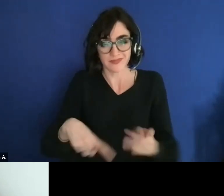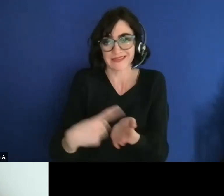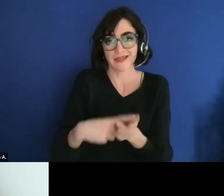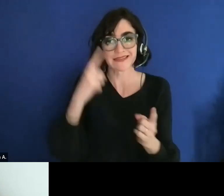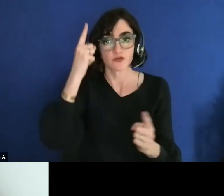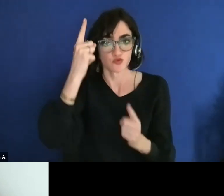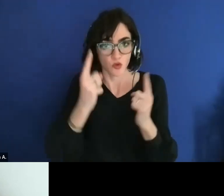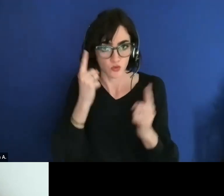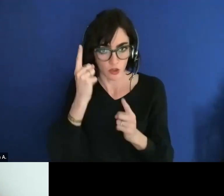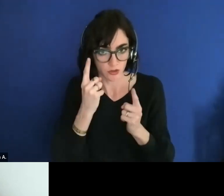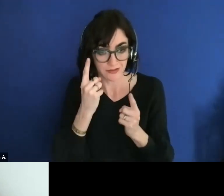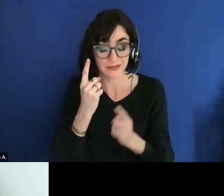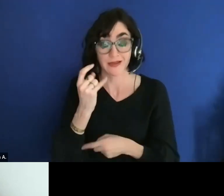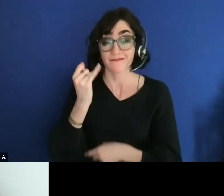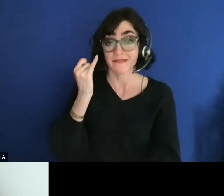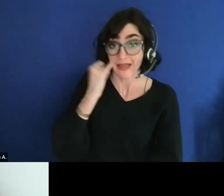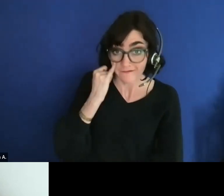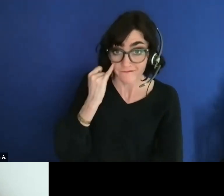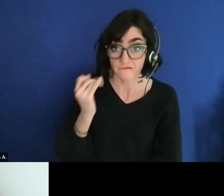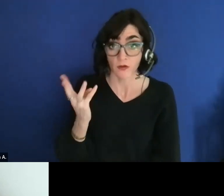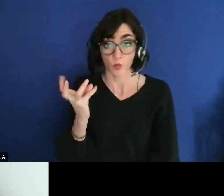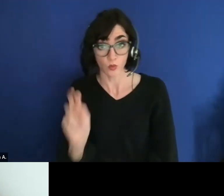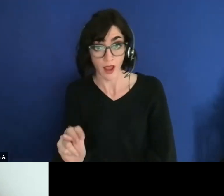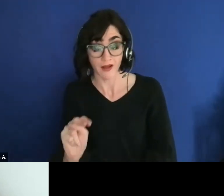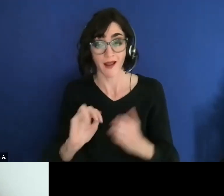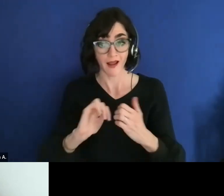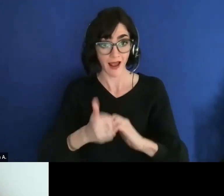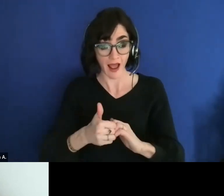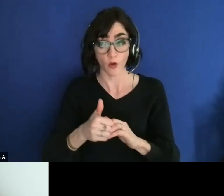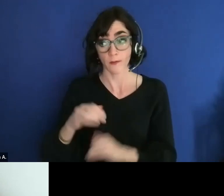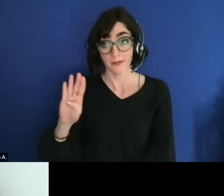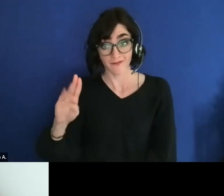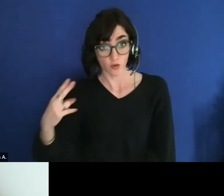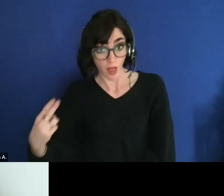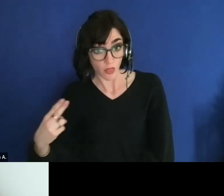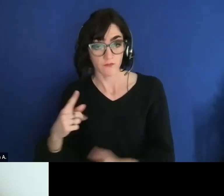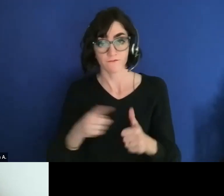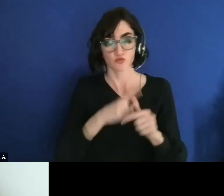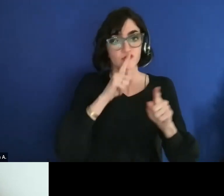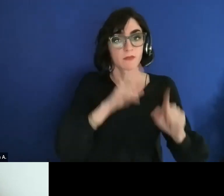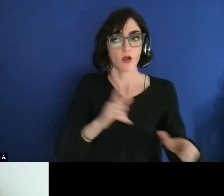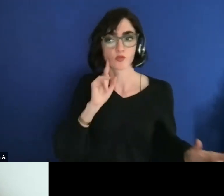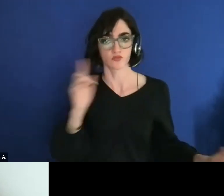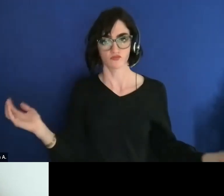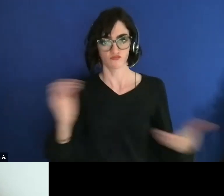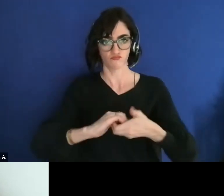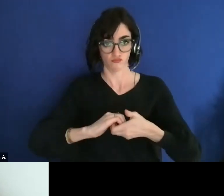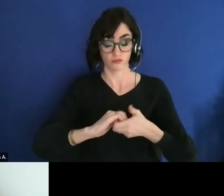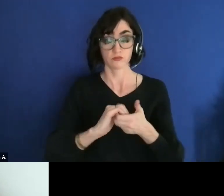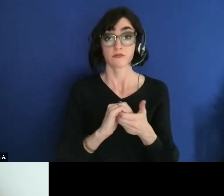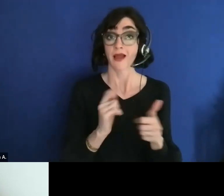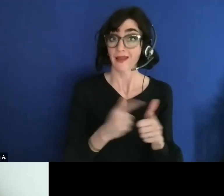when, if, when, and how behavioral health and first responders collaborate. And as a reminder, by first responders, of course, we